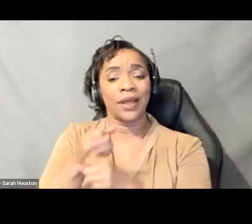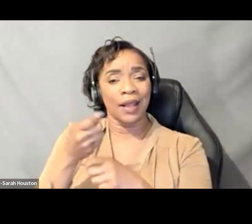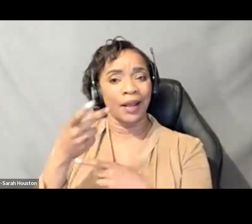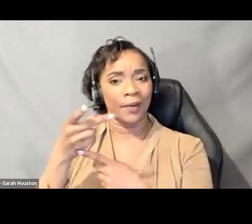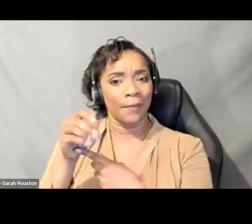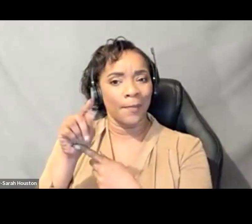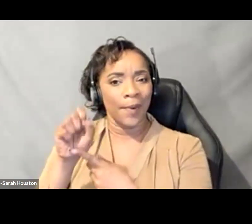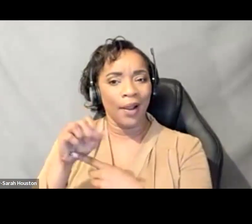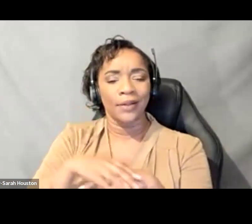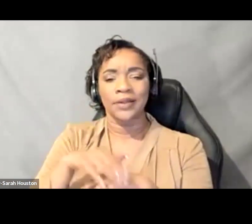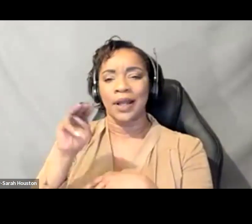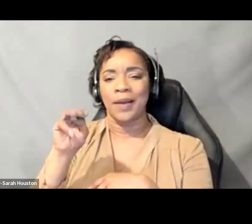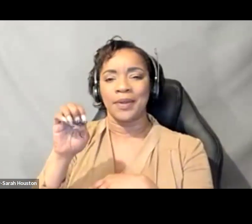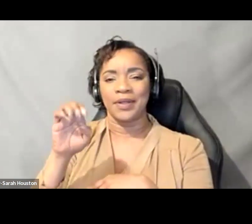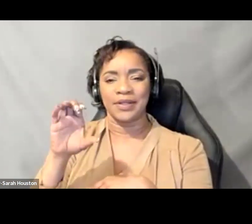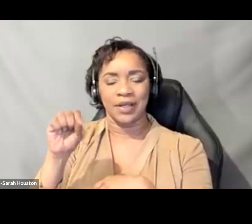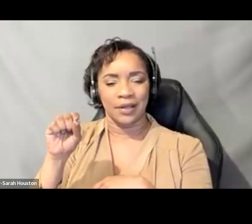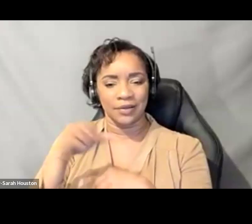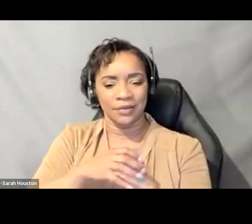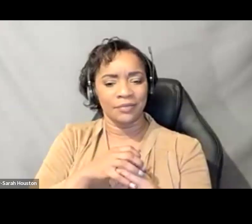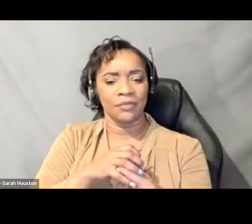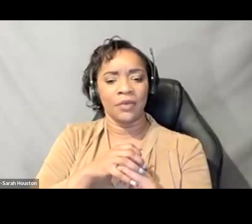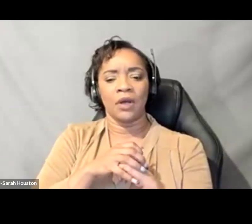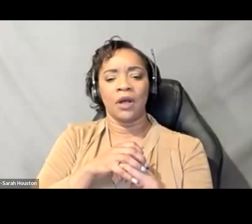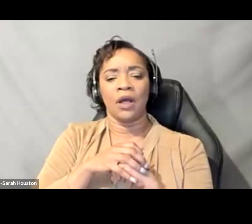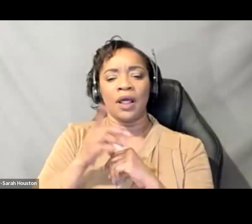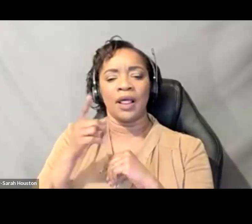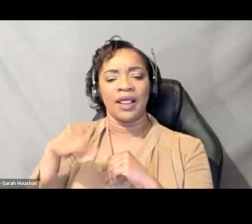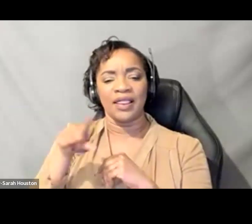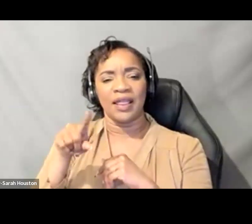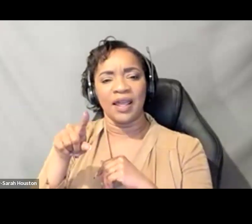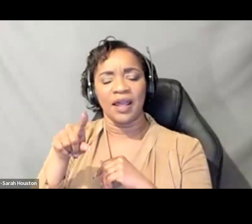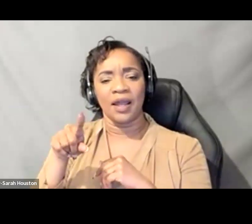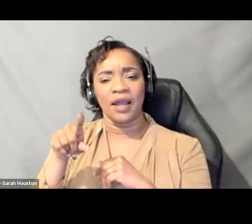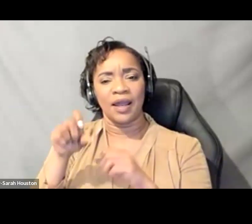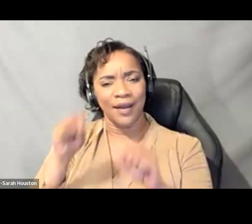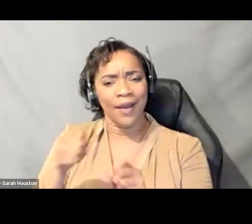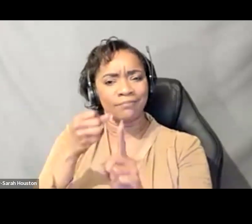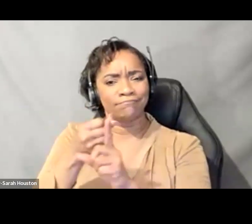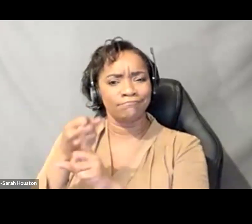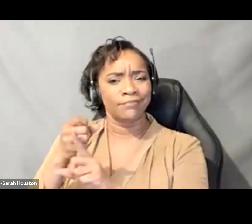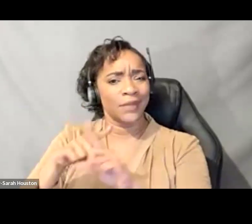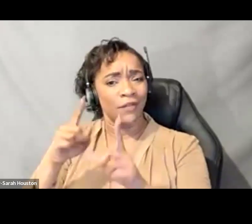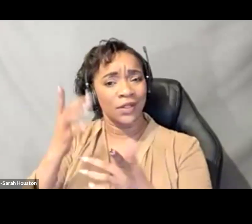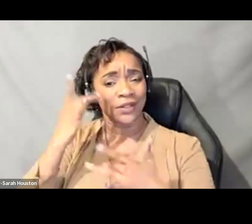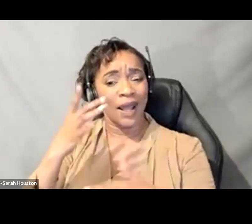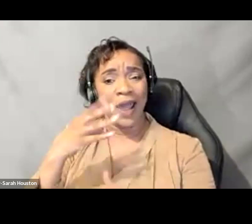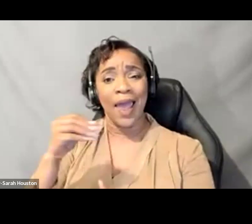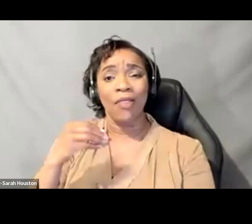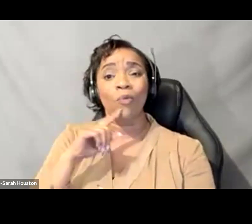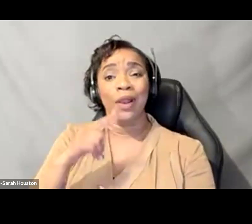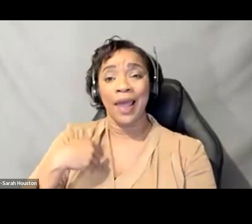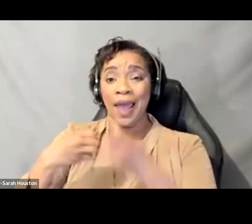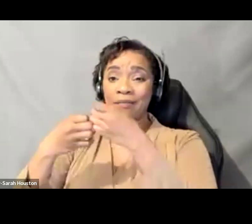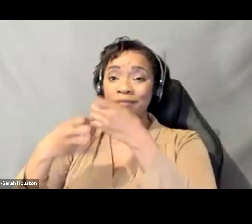can get dysautonomia. There is also 200 symptoms that patients may have, or